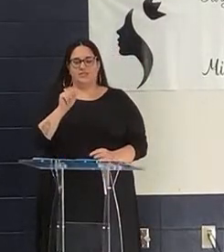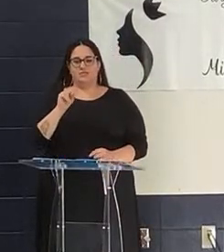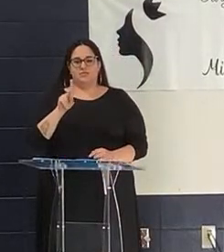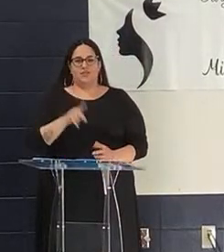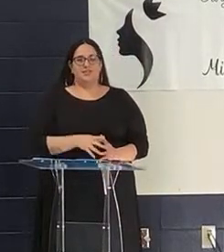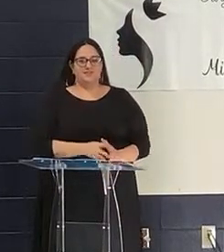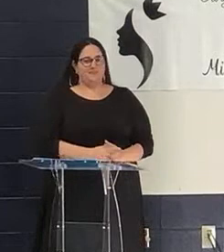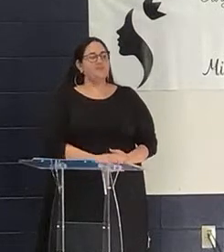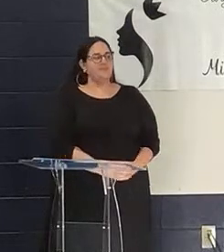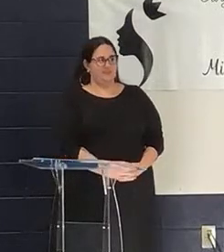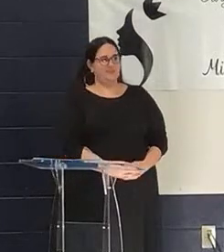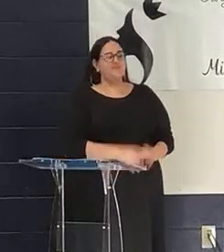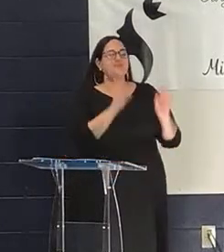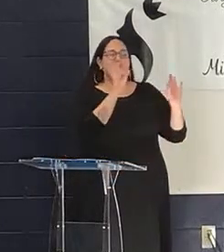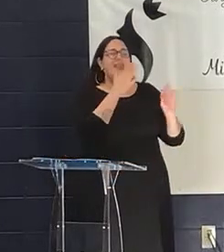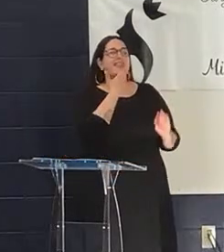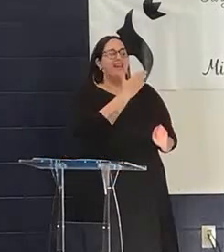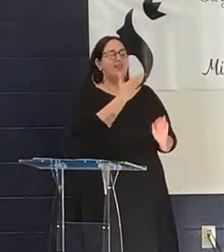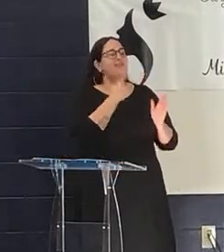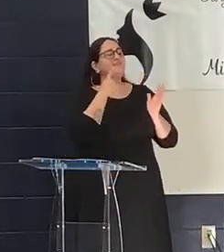Oh, and TikTok.